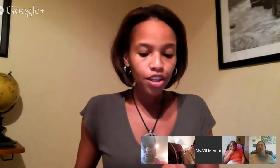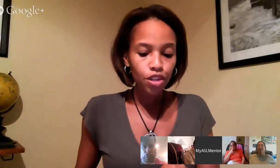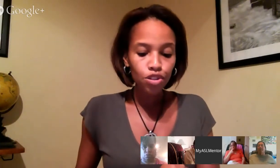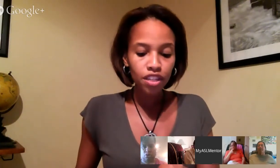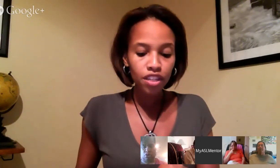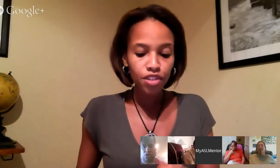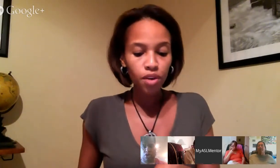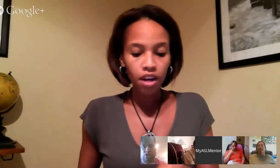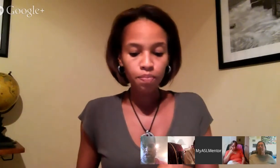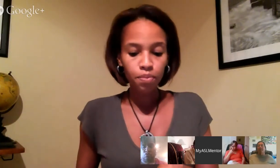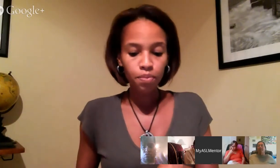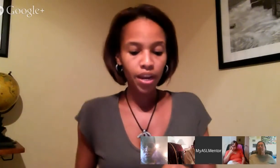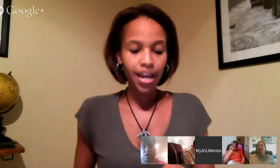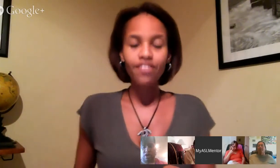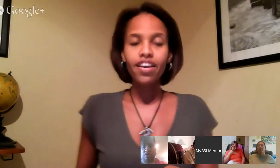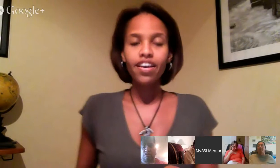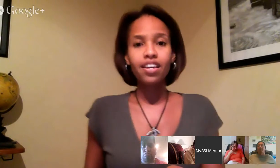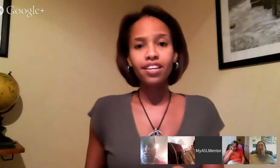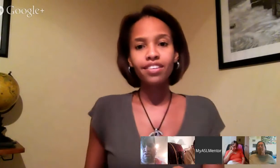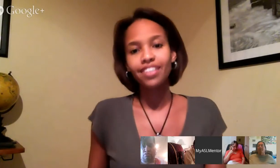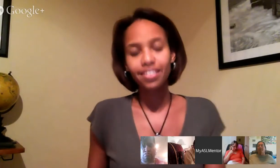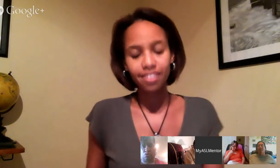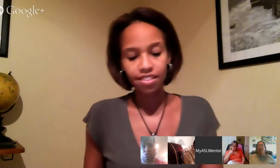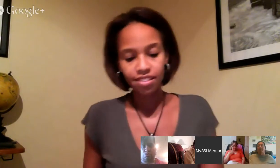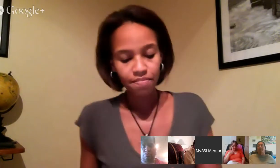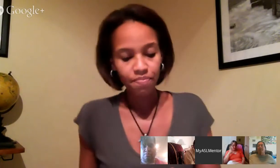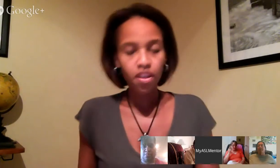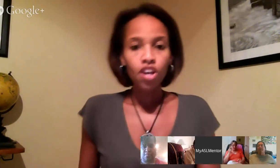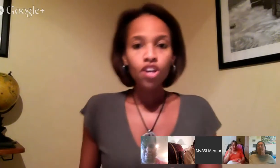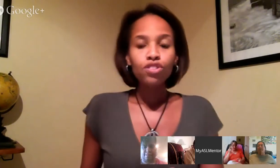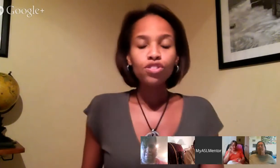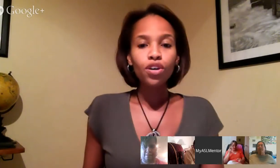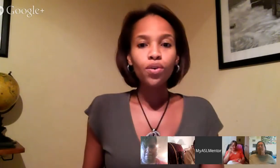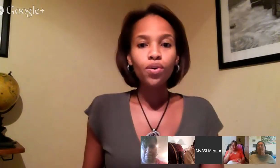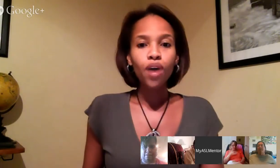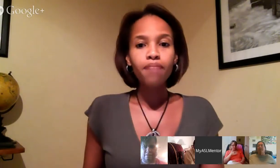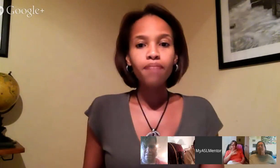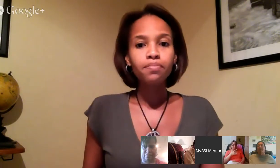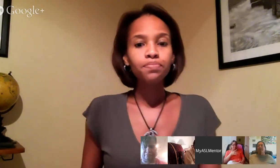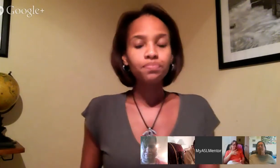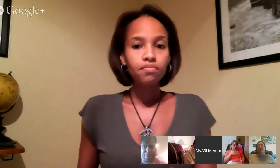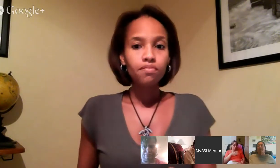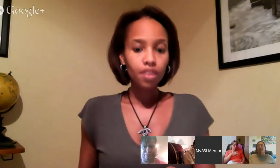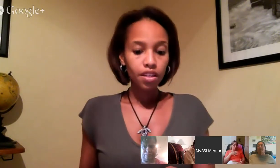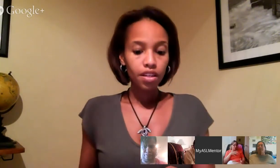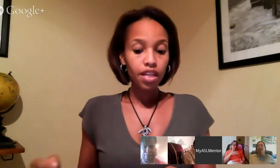I usually throw up when I have a headache. Nice sentence. So,